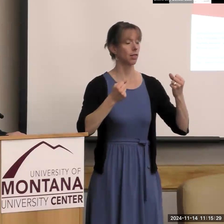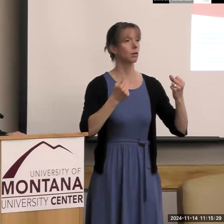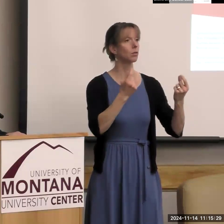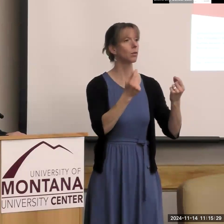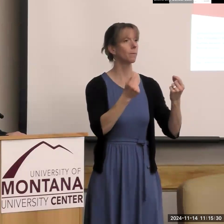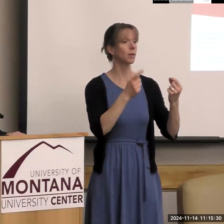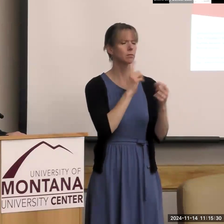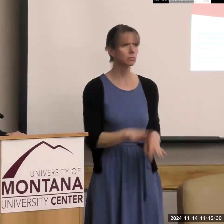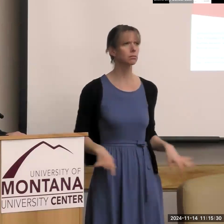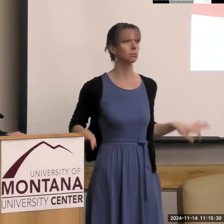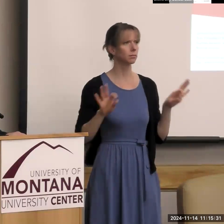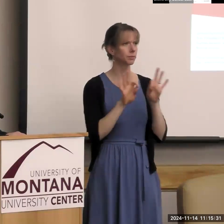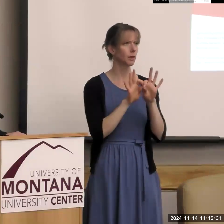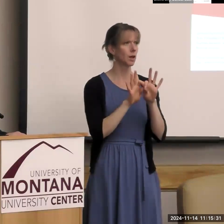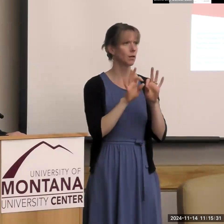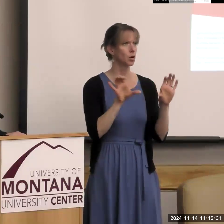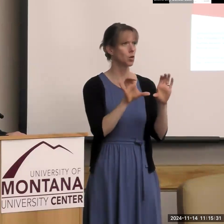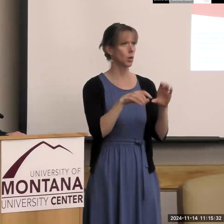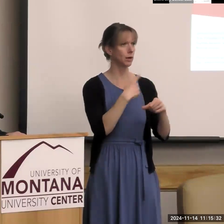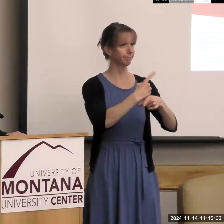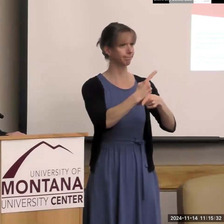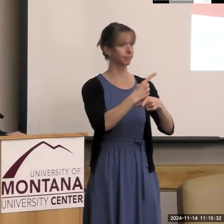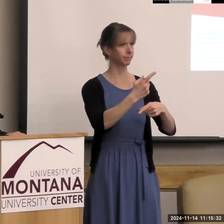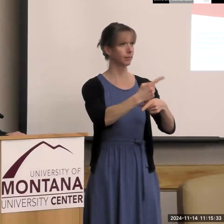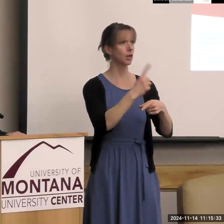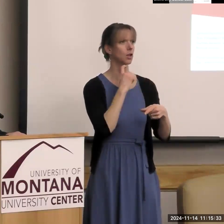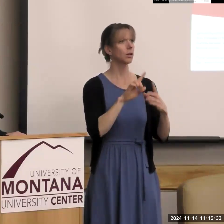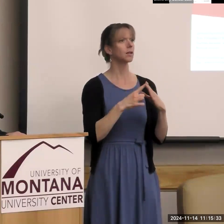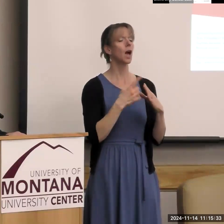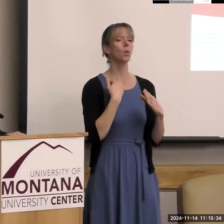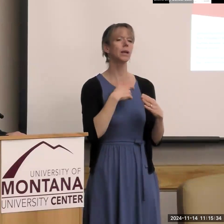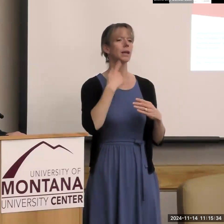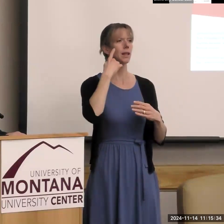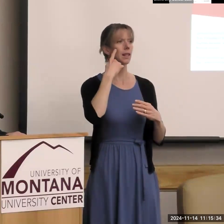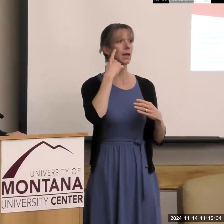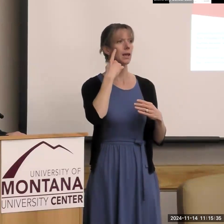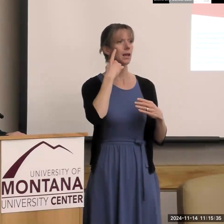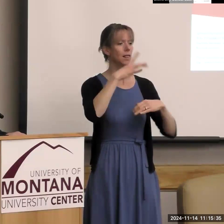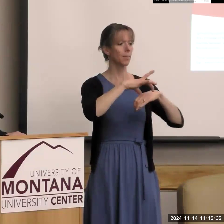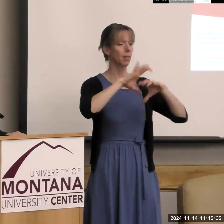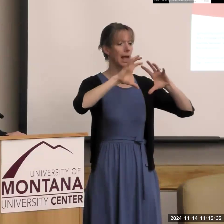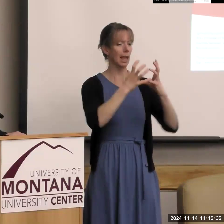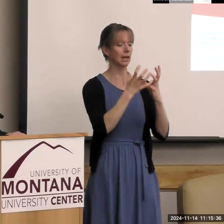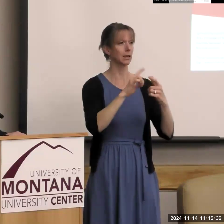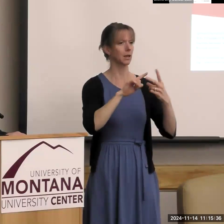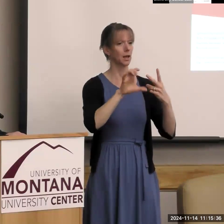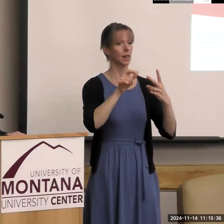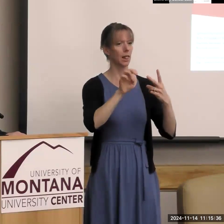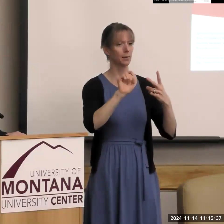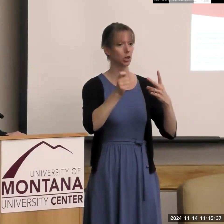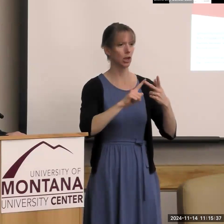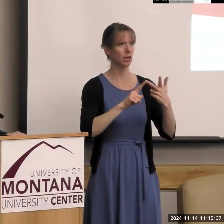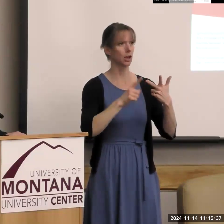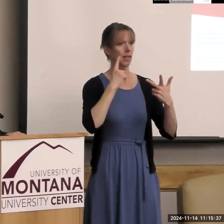so critical to doing things well. And so they've started to say, we need to think about the planet, we need to think about climate change, we need to think about